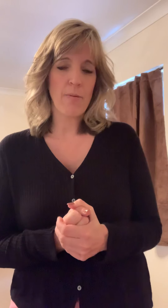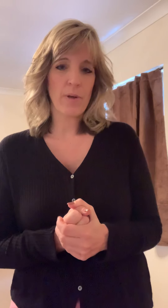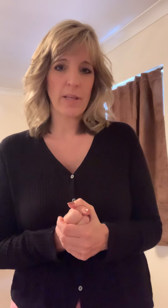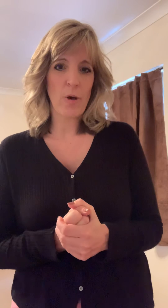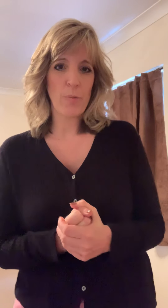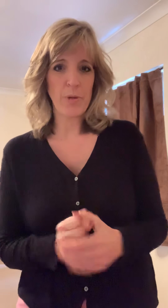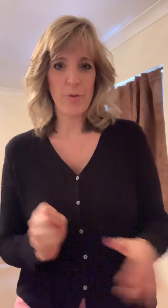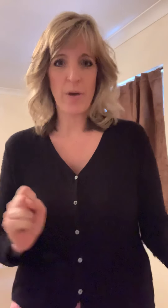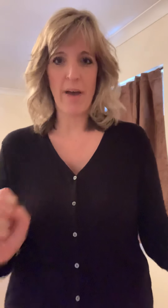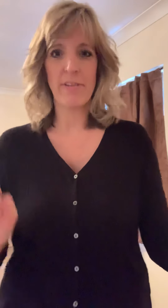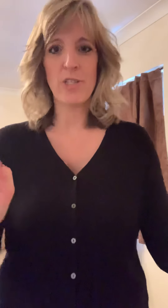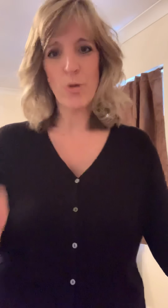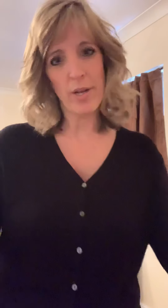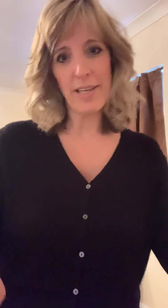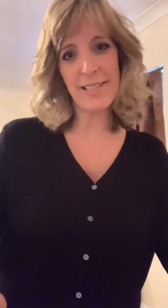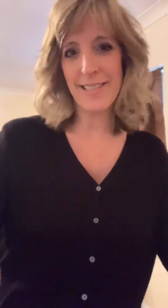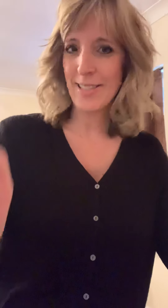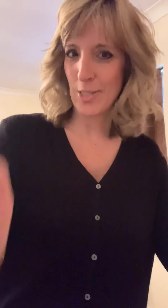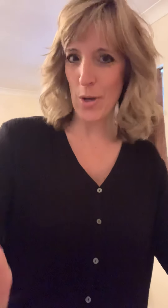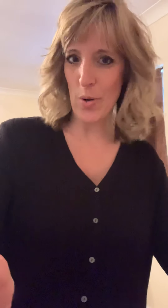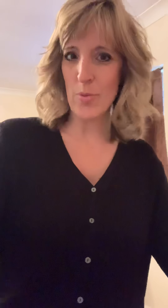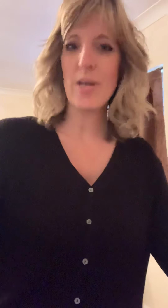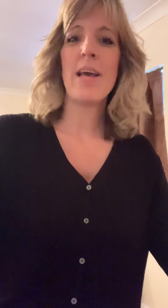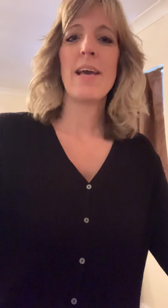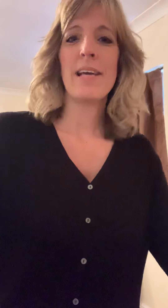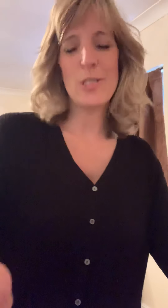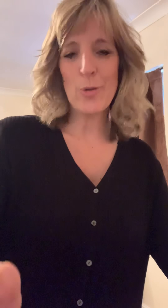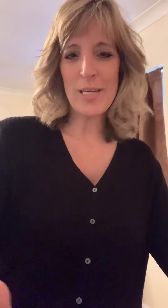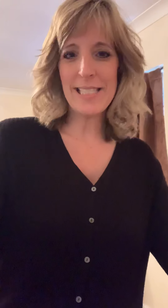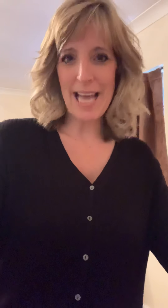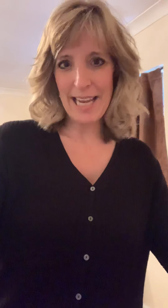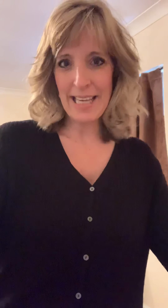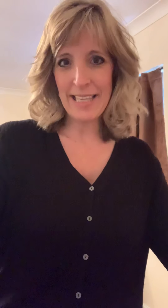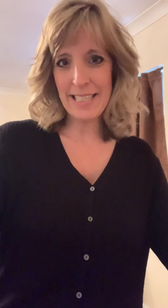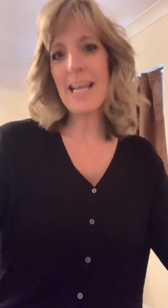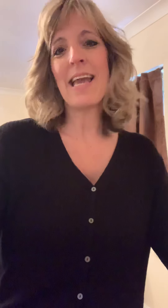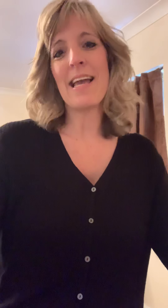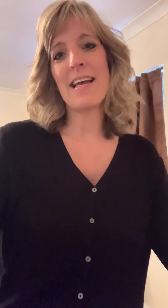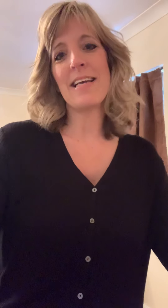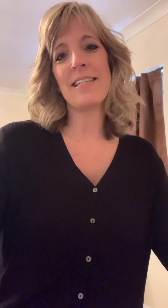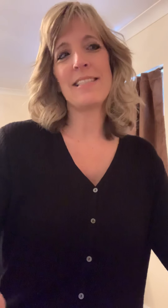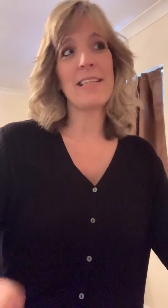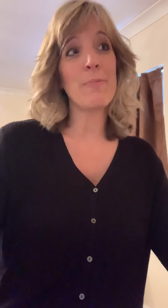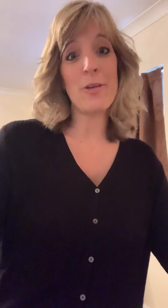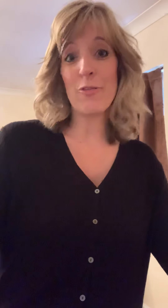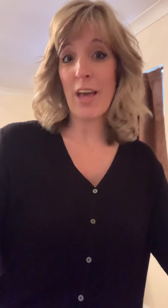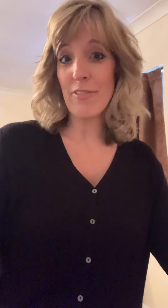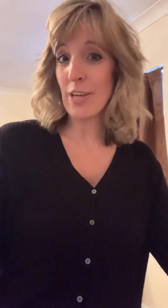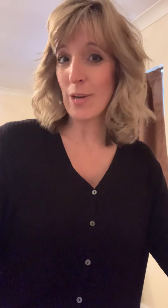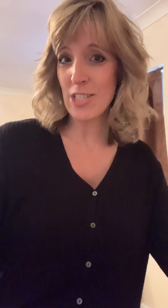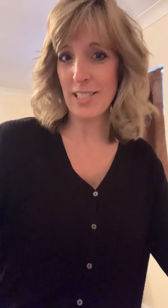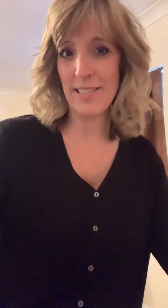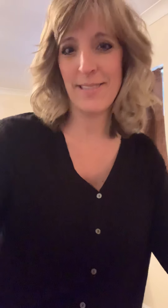really hope you have enjoyed it. So enjoy signing and let me know if you have any questions.